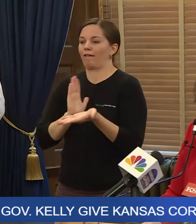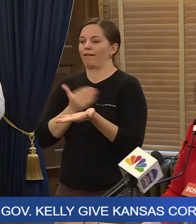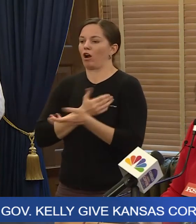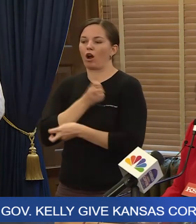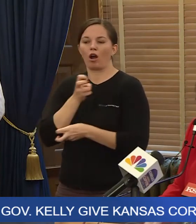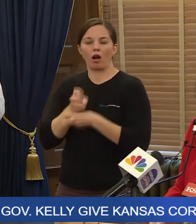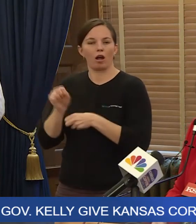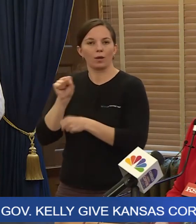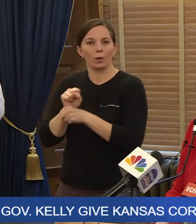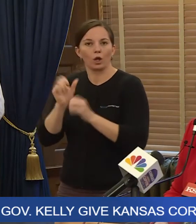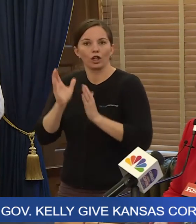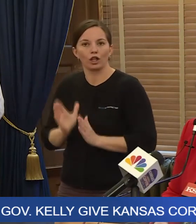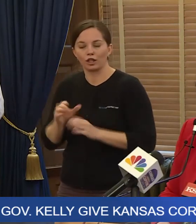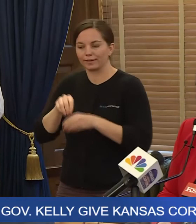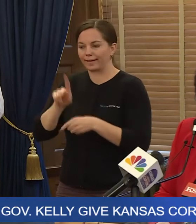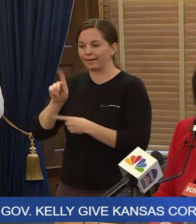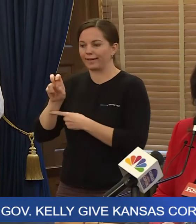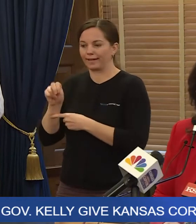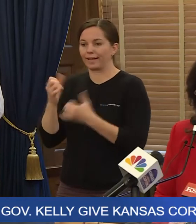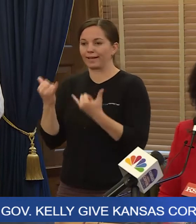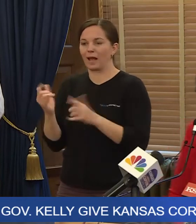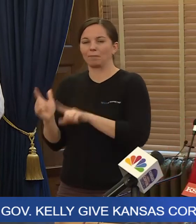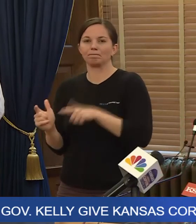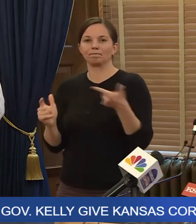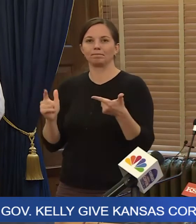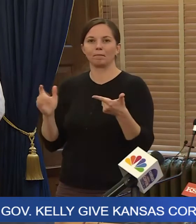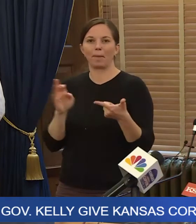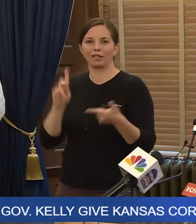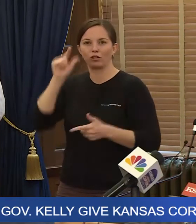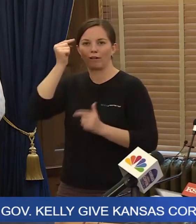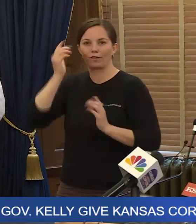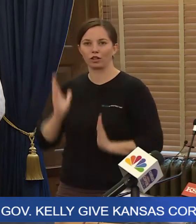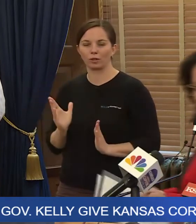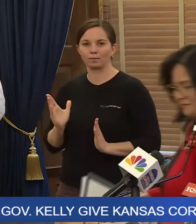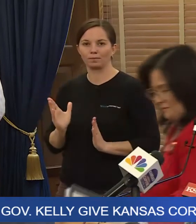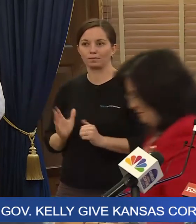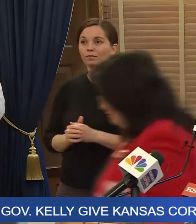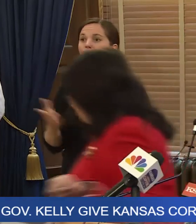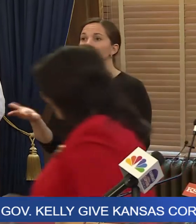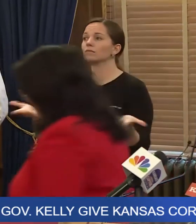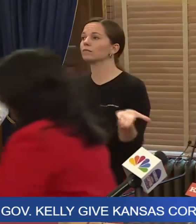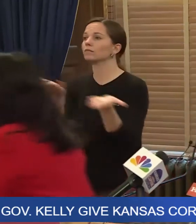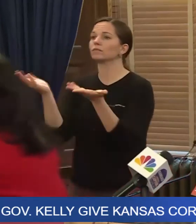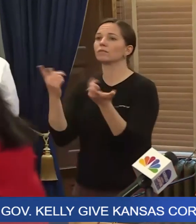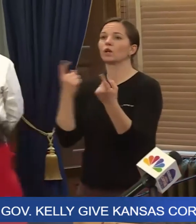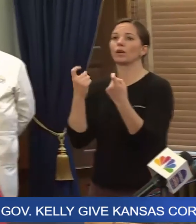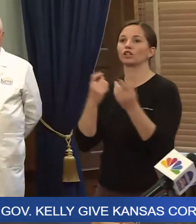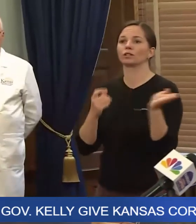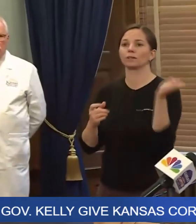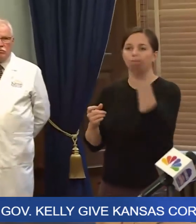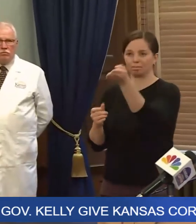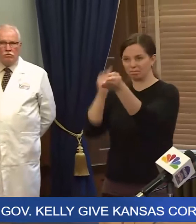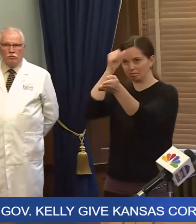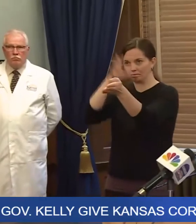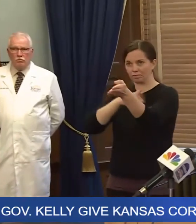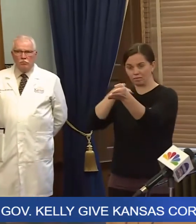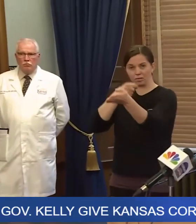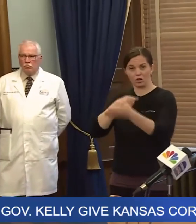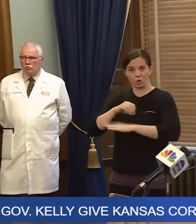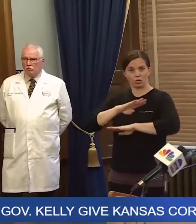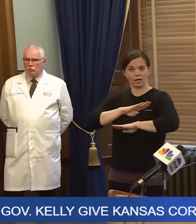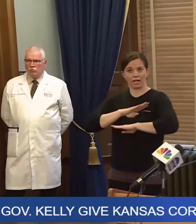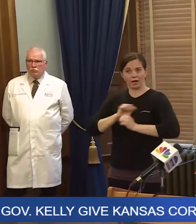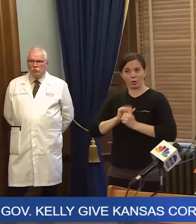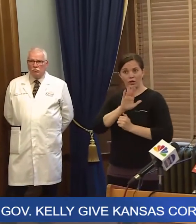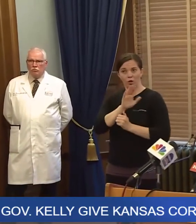hardworking Kansans. And now I will pass it back to the governor. All right, questions? Governor, are you satisfied